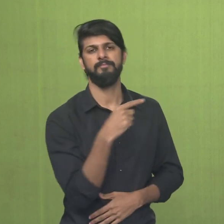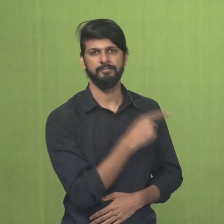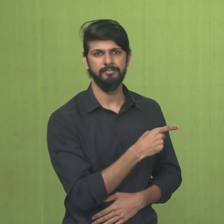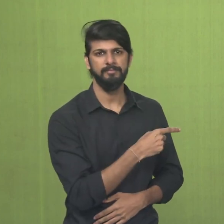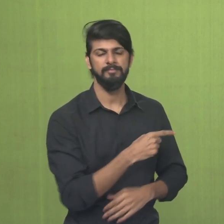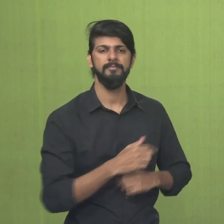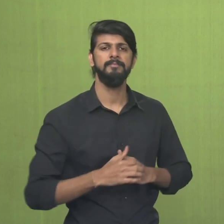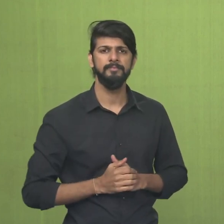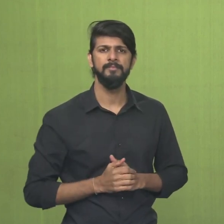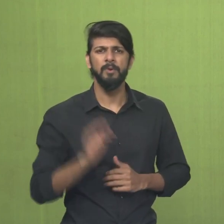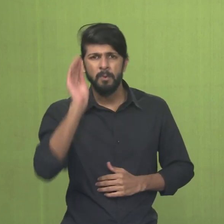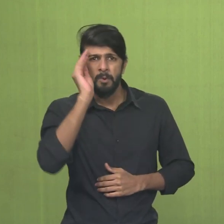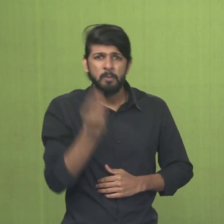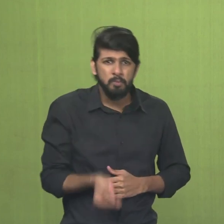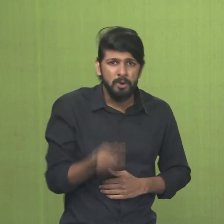signlanguage@nios.ac.in. For more